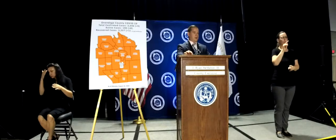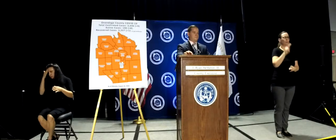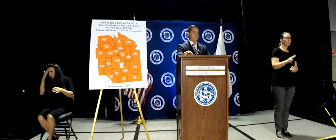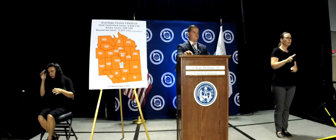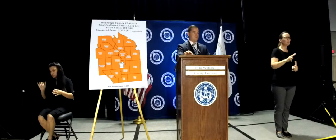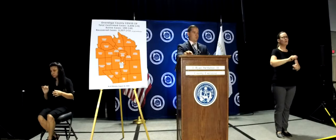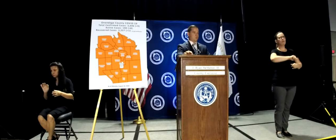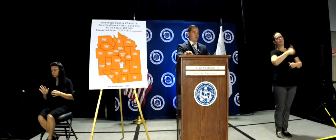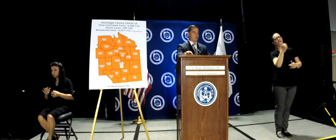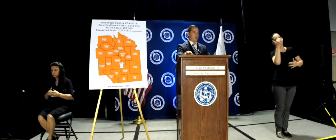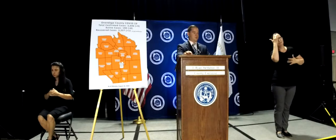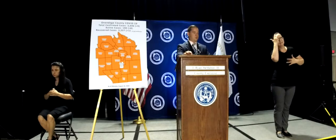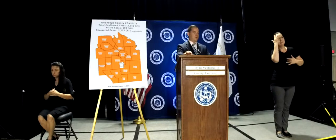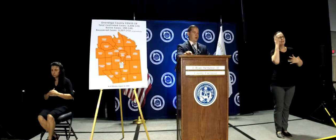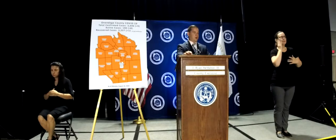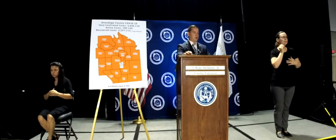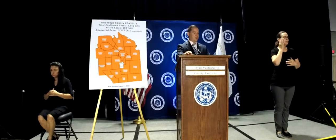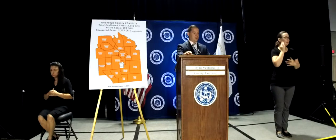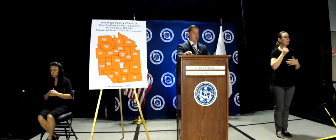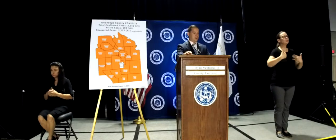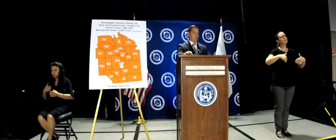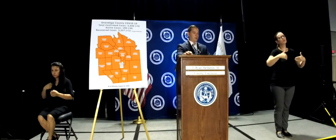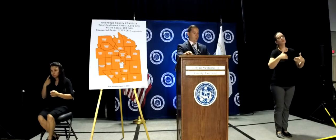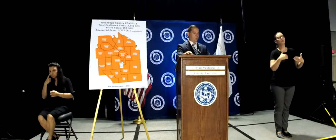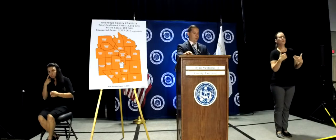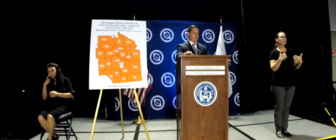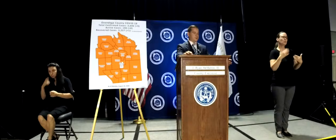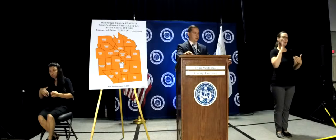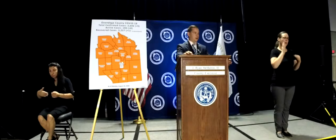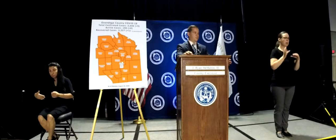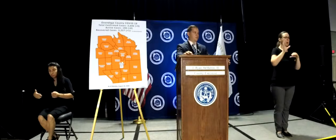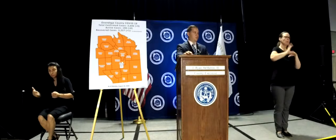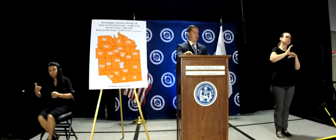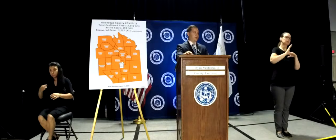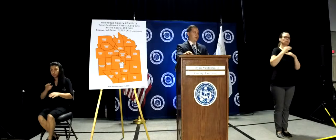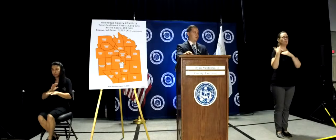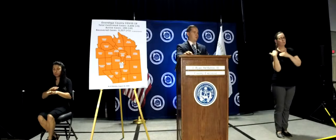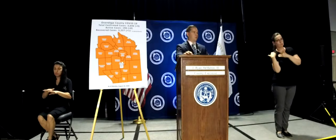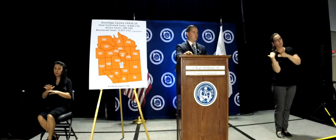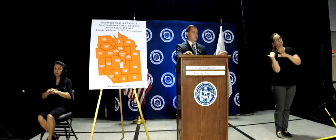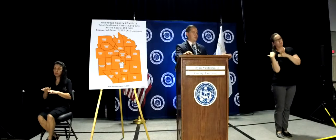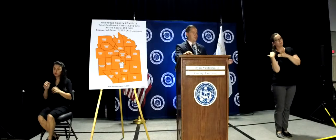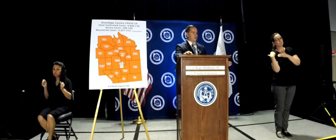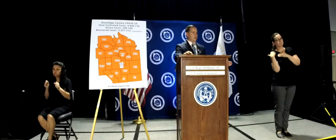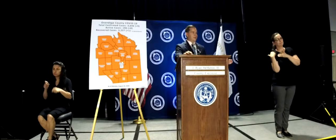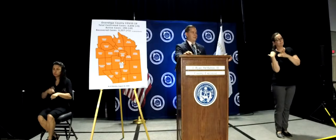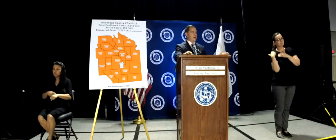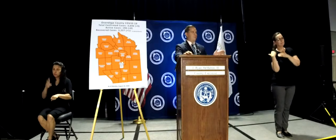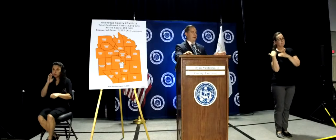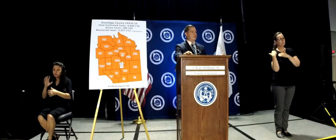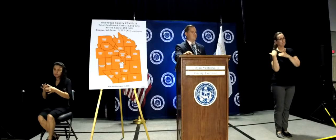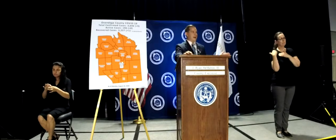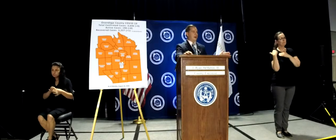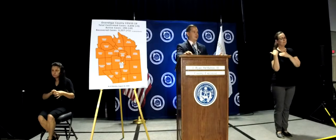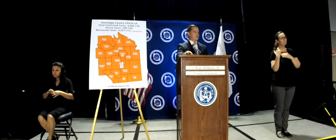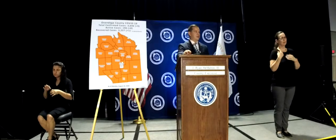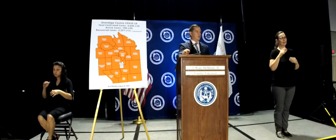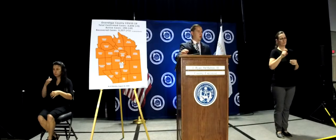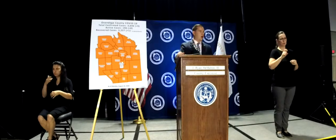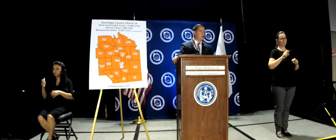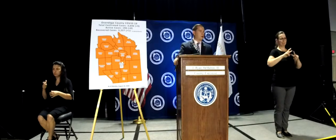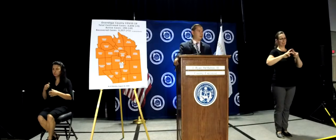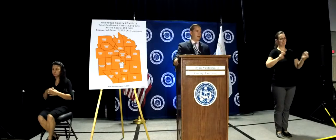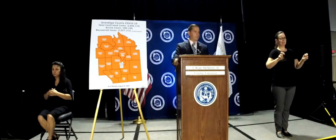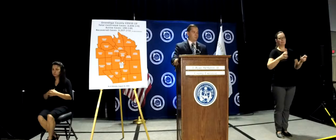ailments. Right so far, I read a report in the Southern Hemisphere right now, flu has not been as bad as